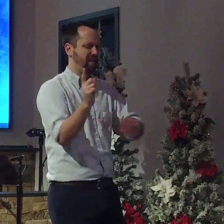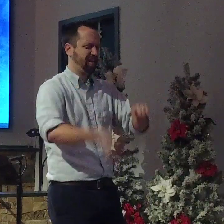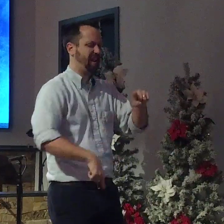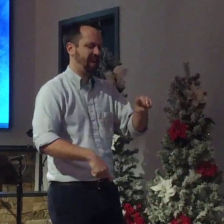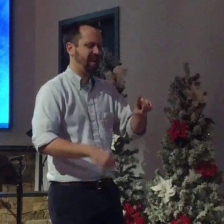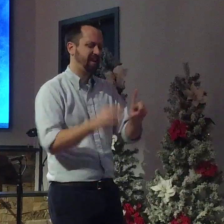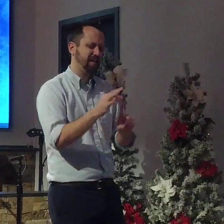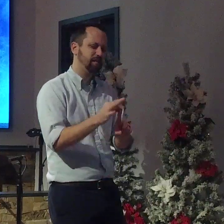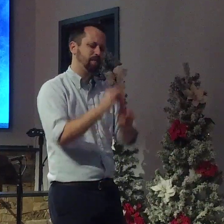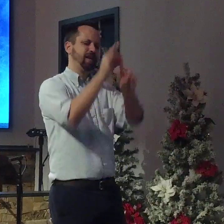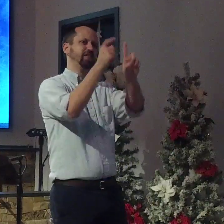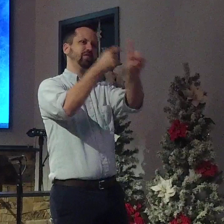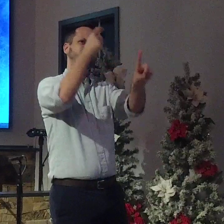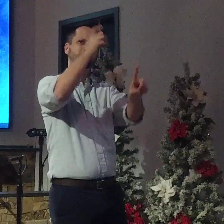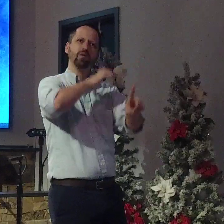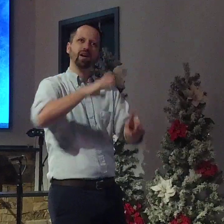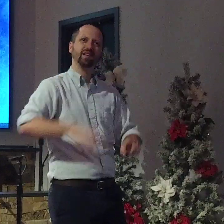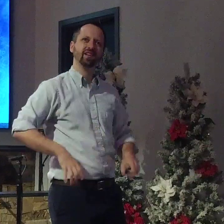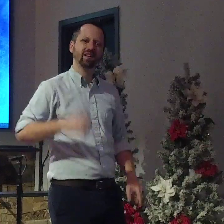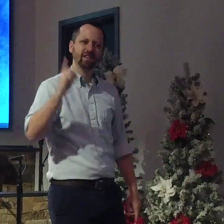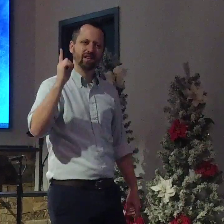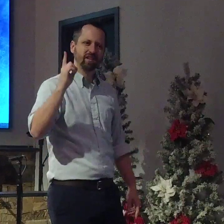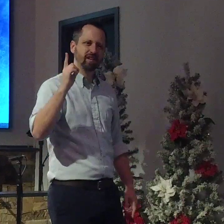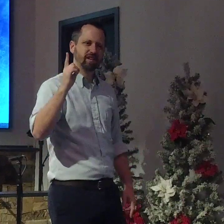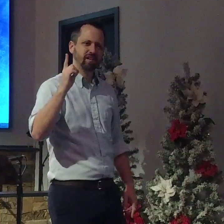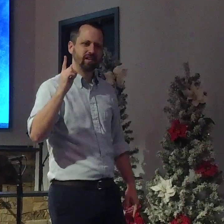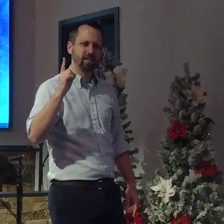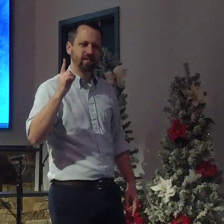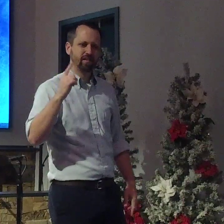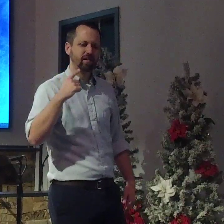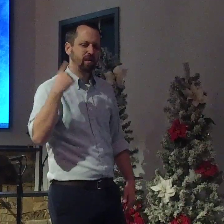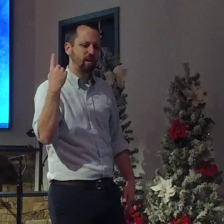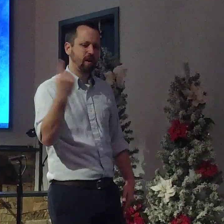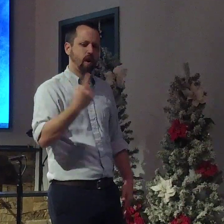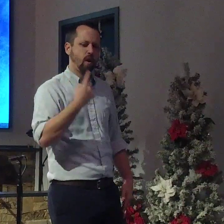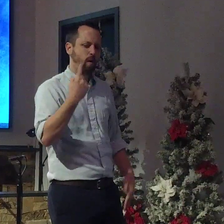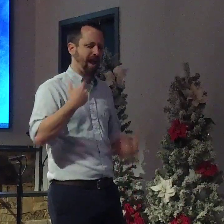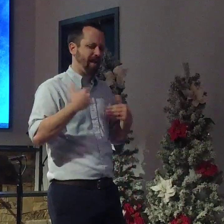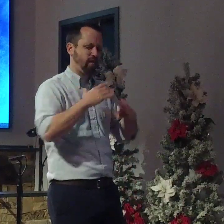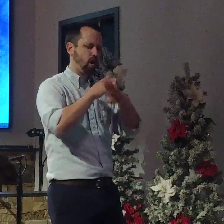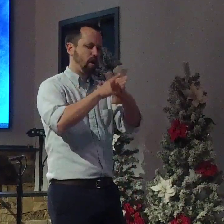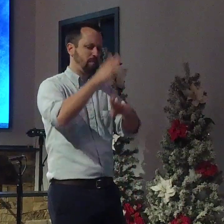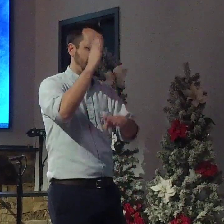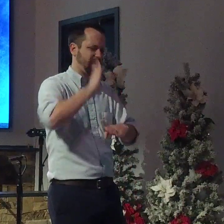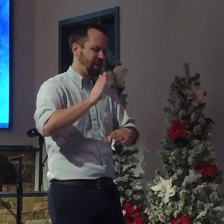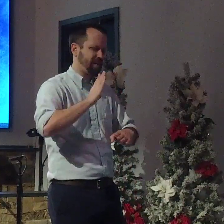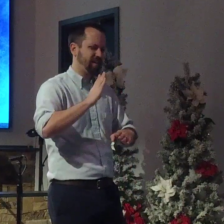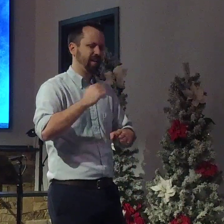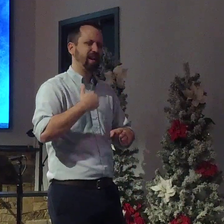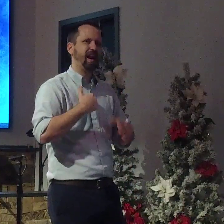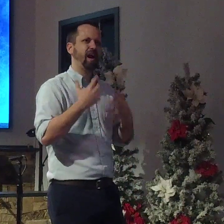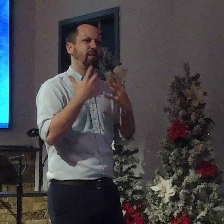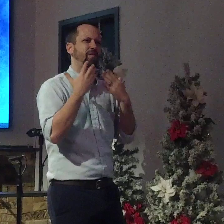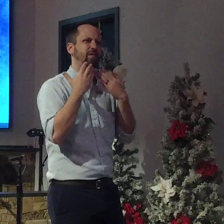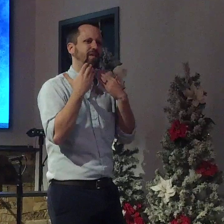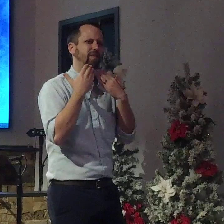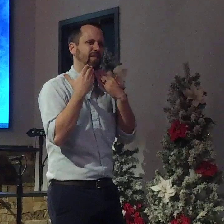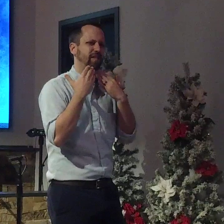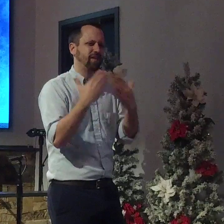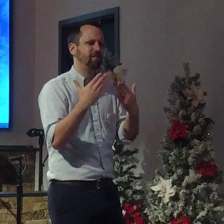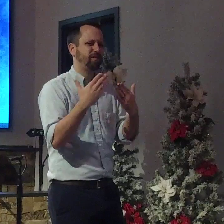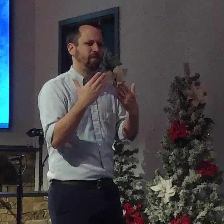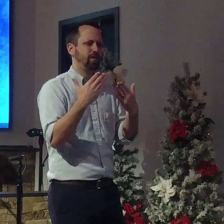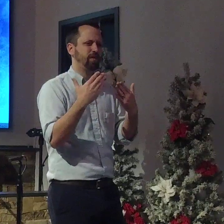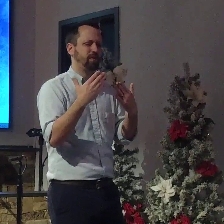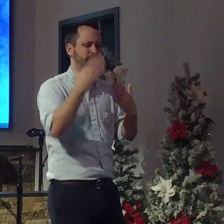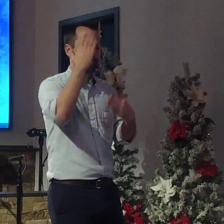names, and some I just know the face, and some I've never met, but we'll see each other around sometimes. But I look at